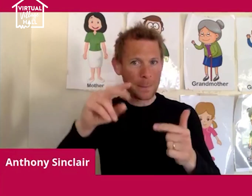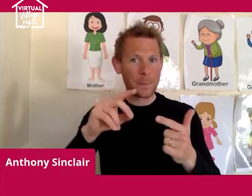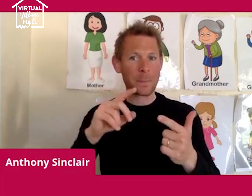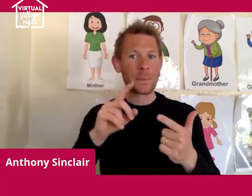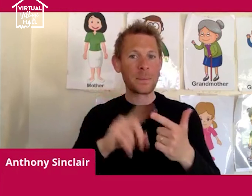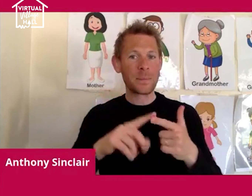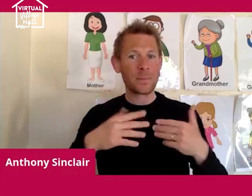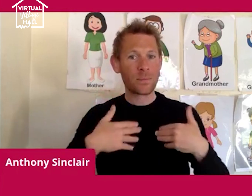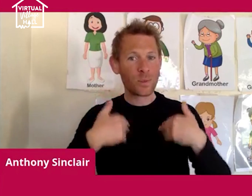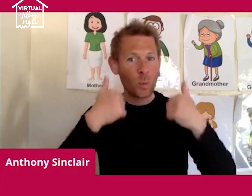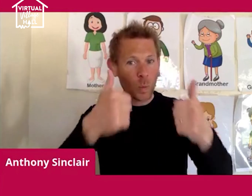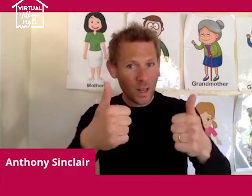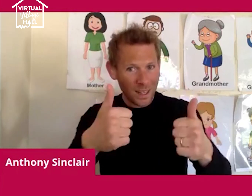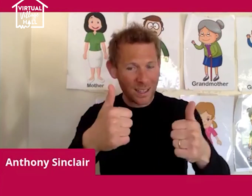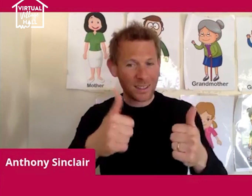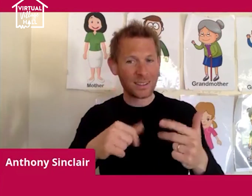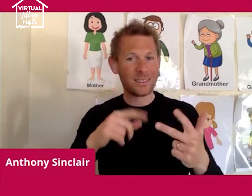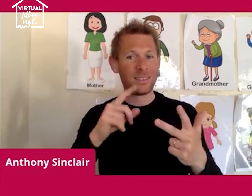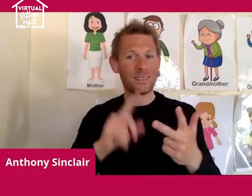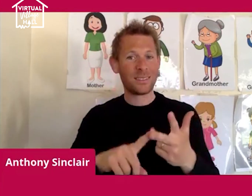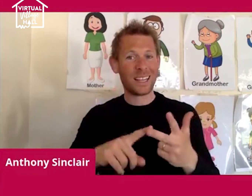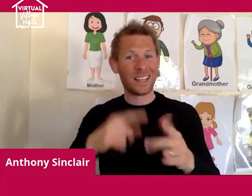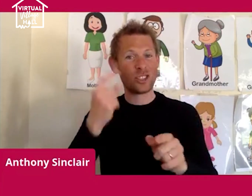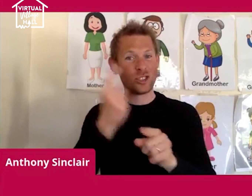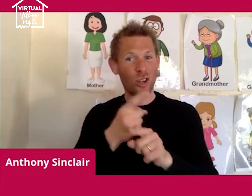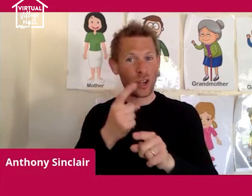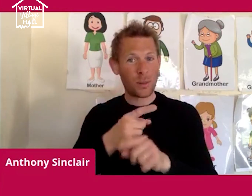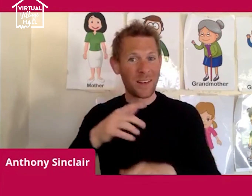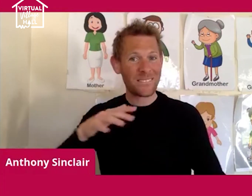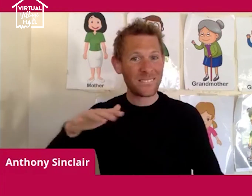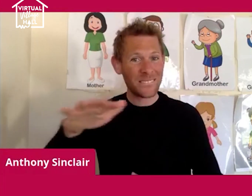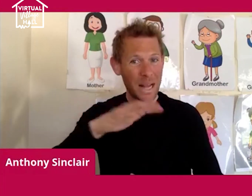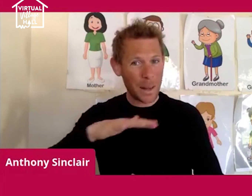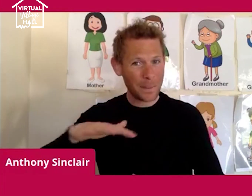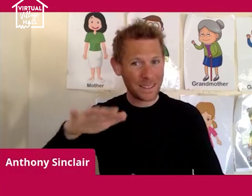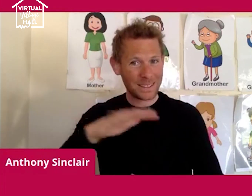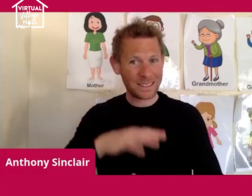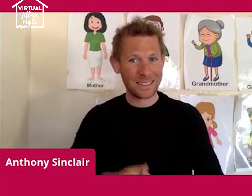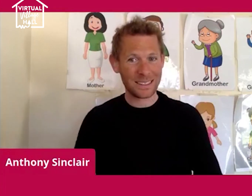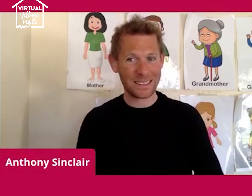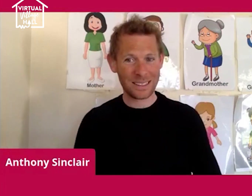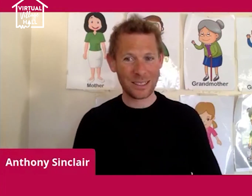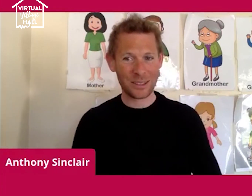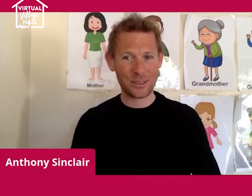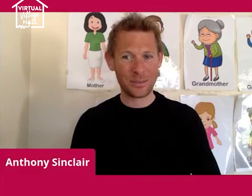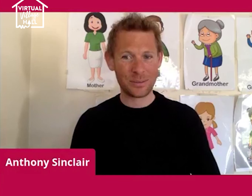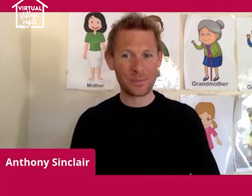practice with names, with greetings, how are you, with talking about your family.